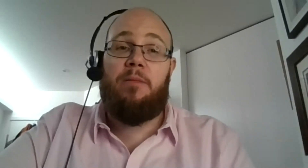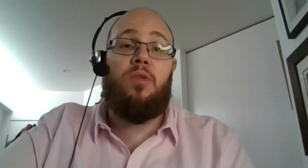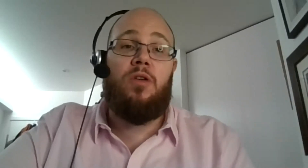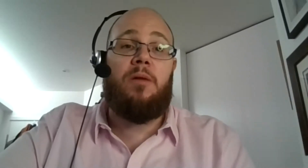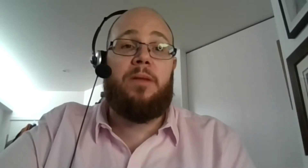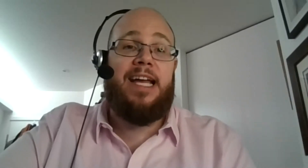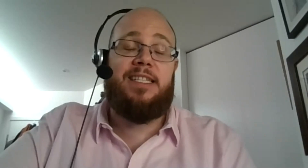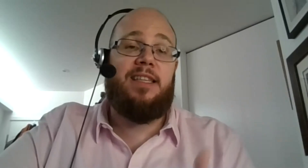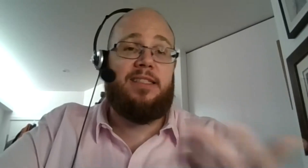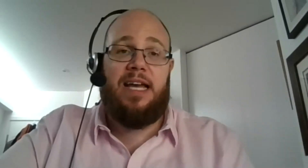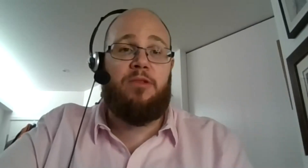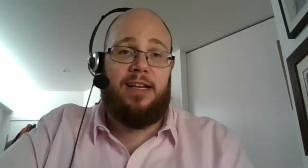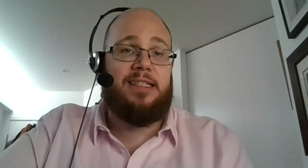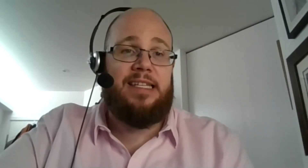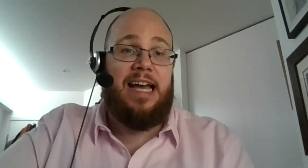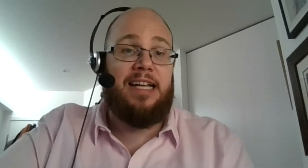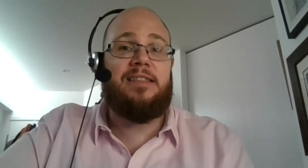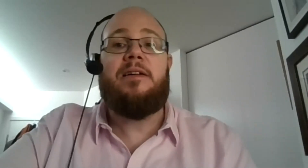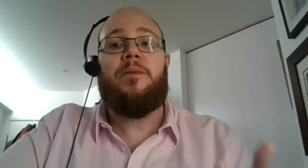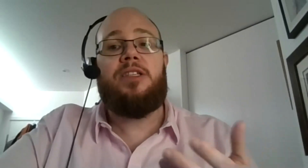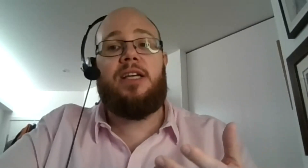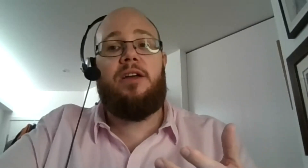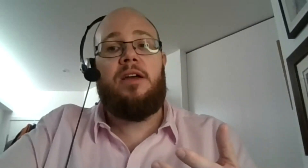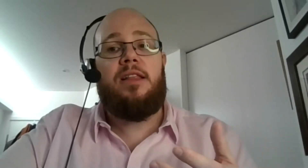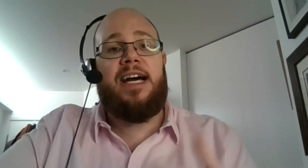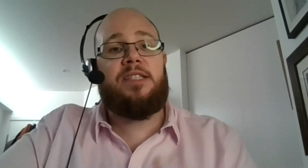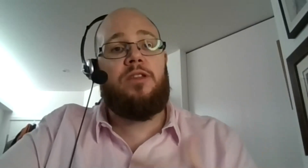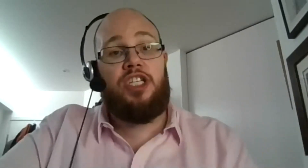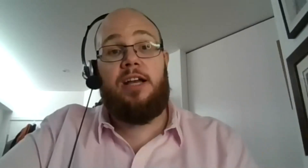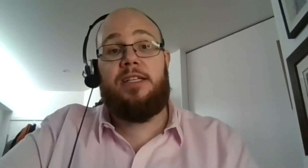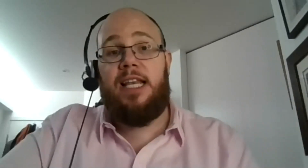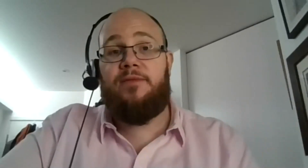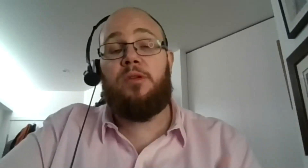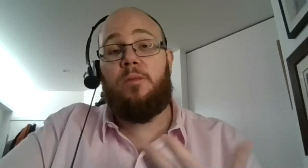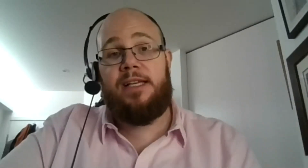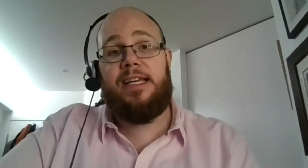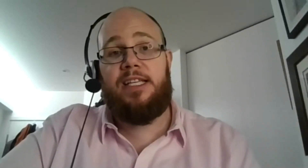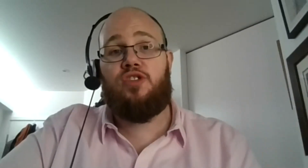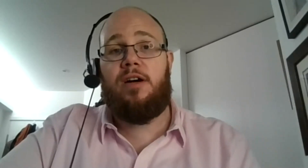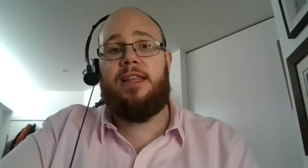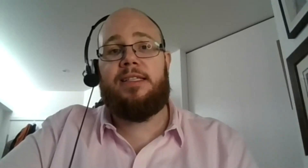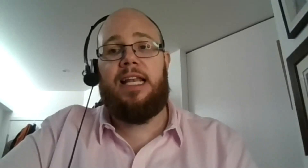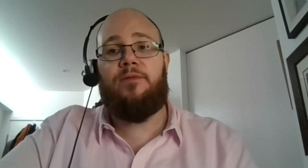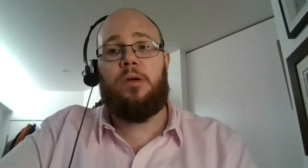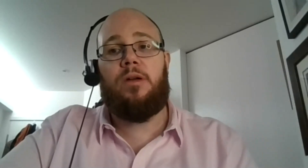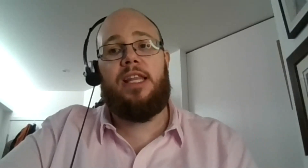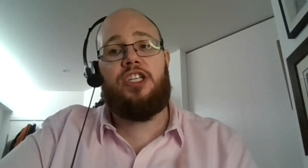more complicated than, say, a pregnancy test. So that's what they showed in Liverpool, because they did try this in Liverpool, and they showed